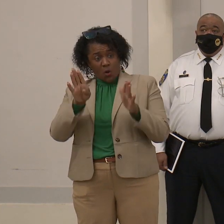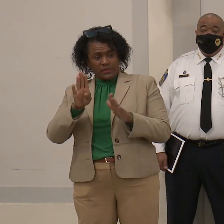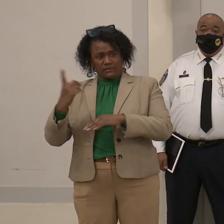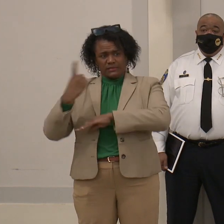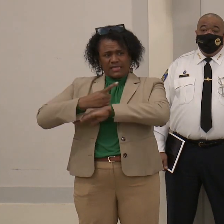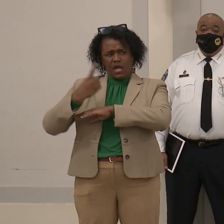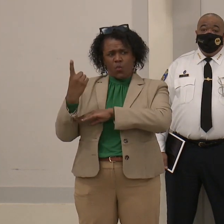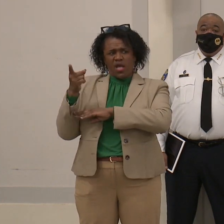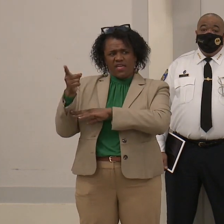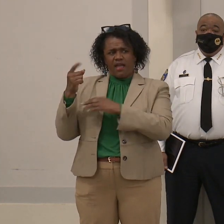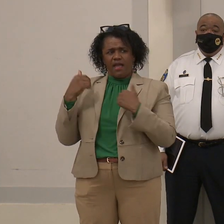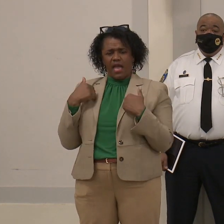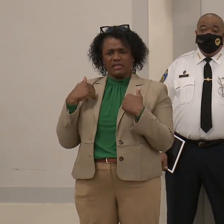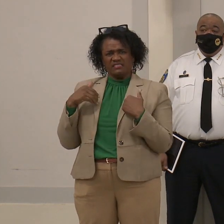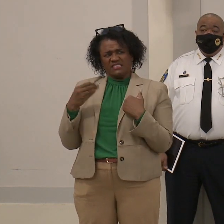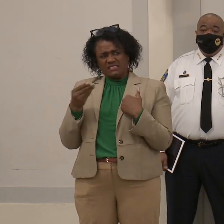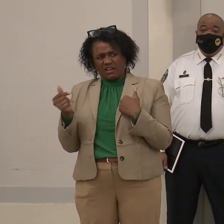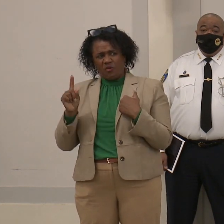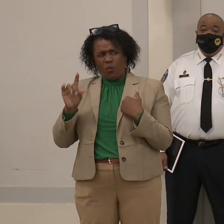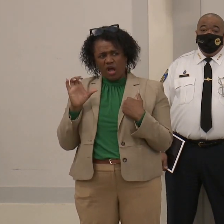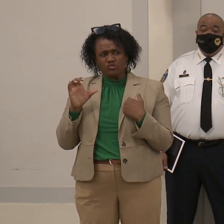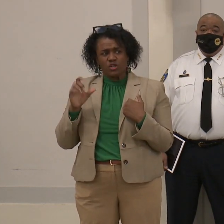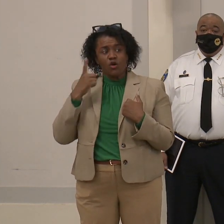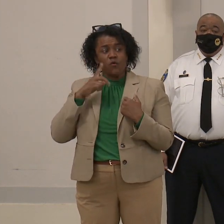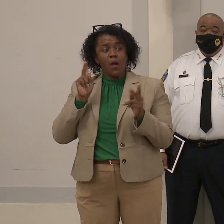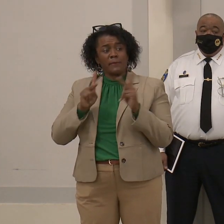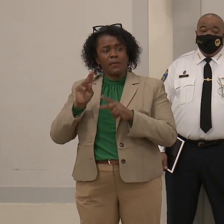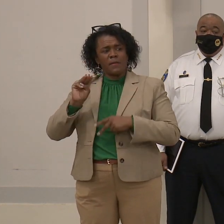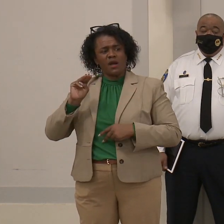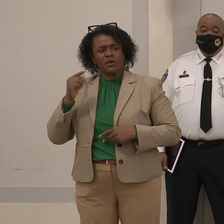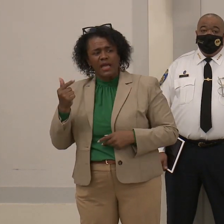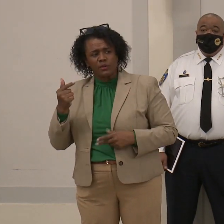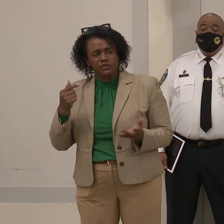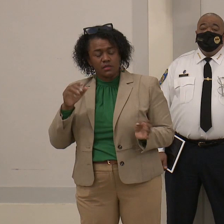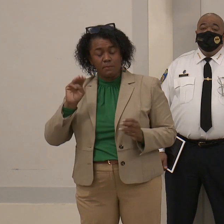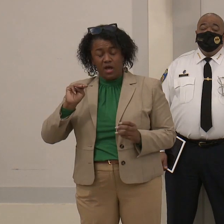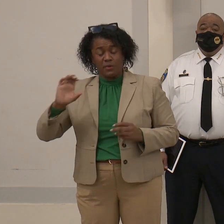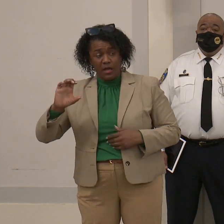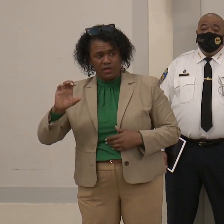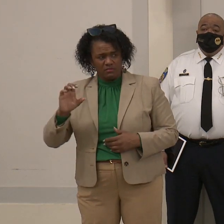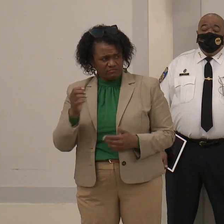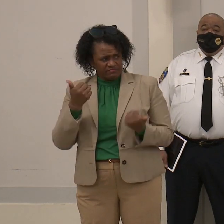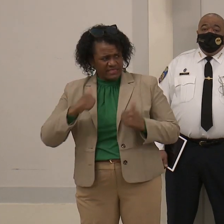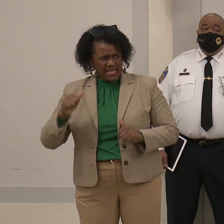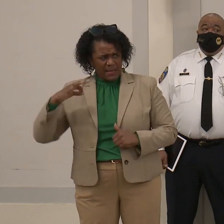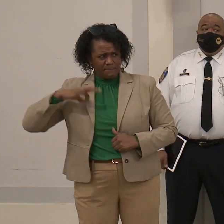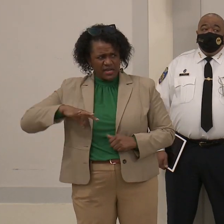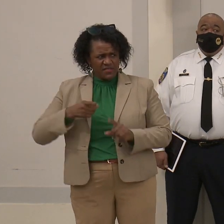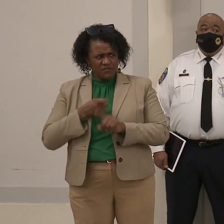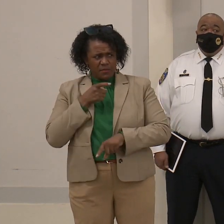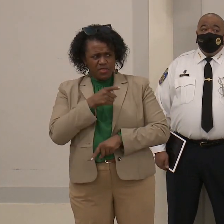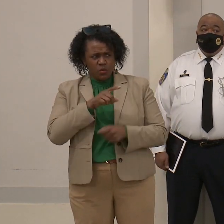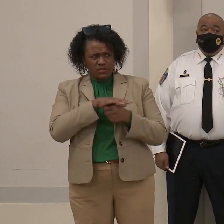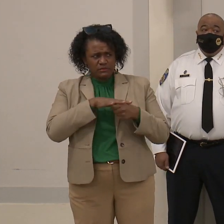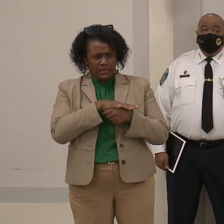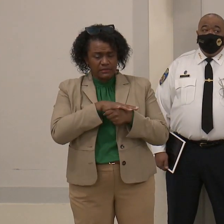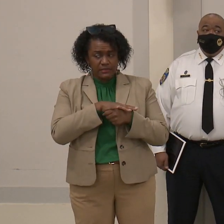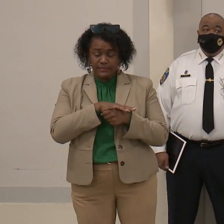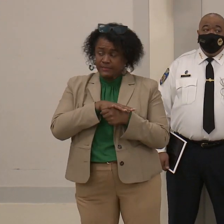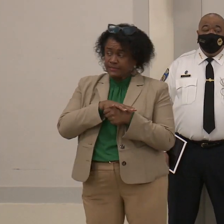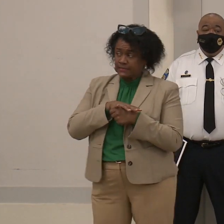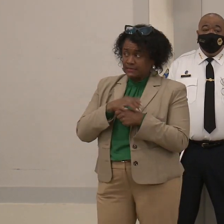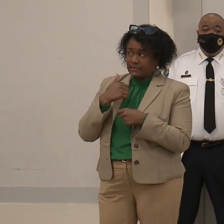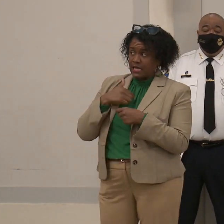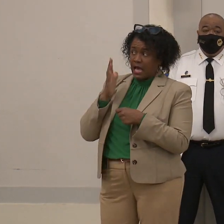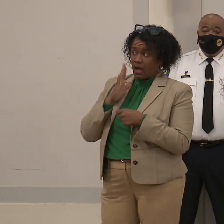initially, they had a couple of hundred set aside just for people in Montgomery County. Is there any benefit the city is getting out of those mass sites? So I'm going to